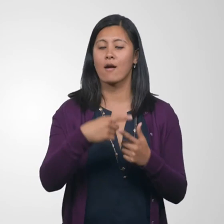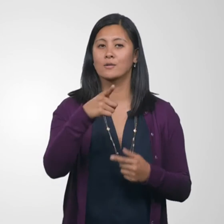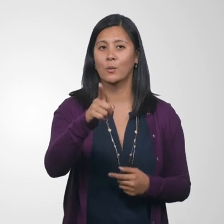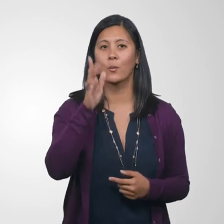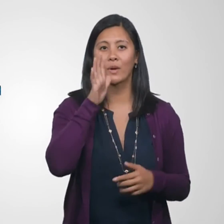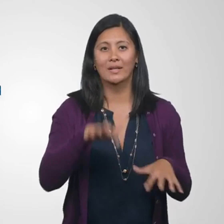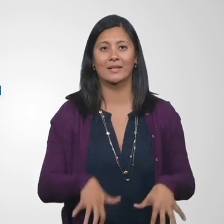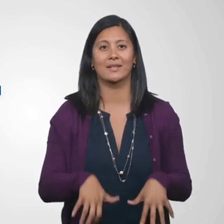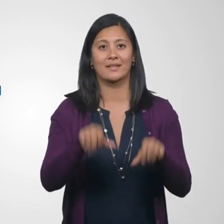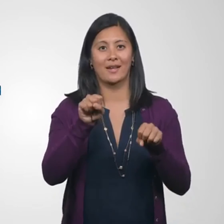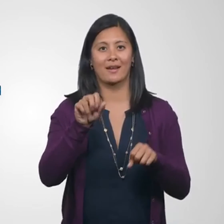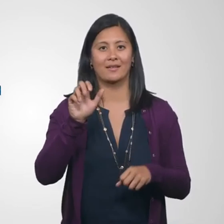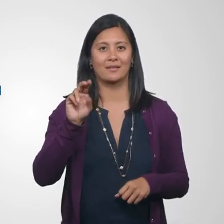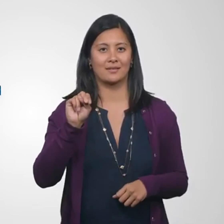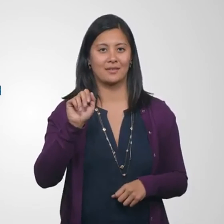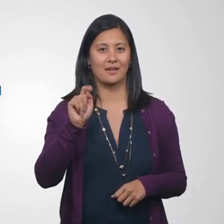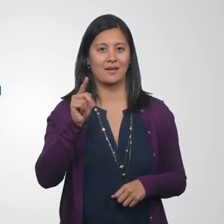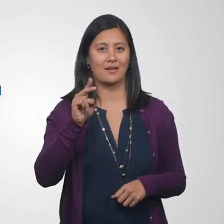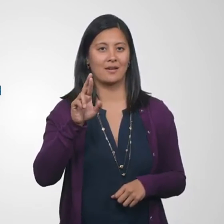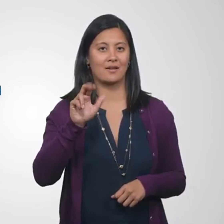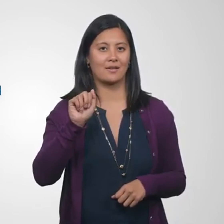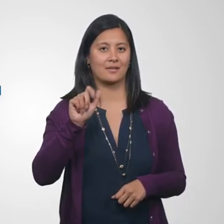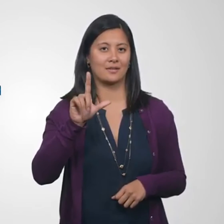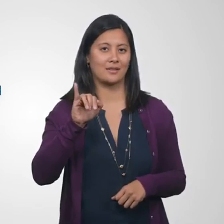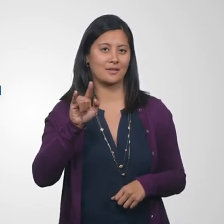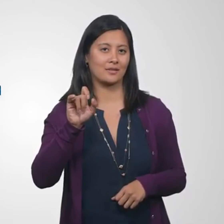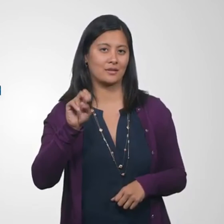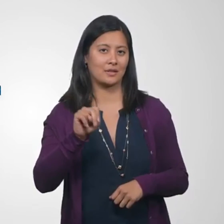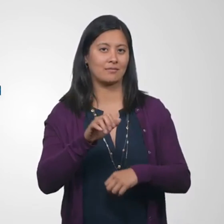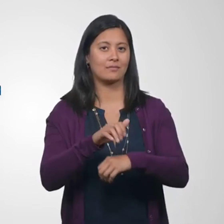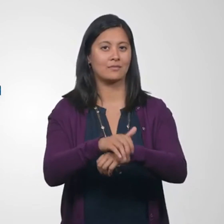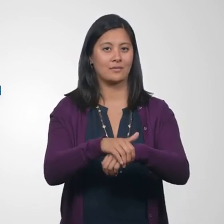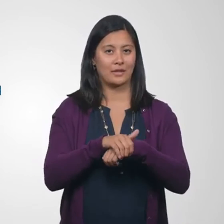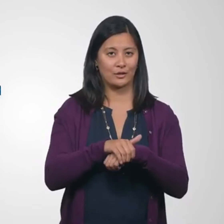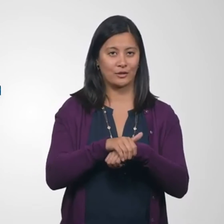You will then take the Naturalization English and Civics test.